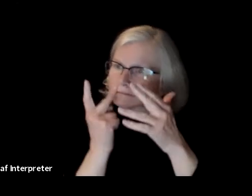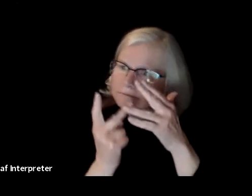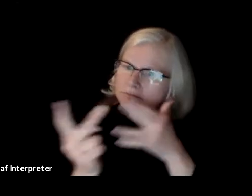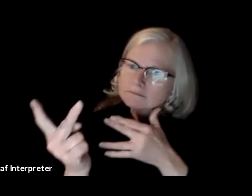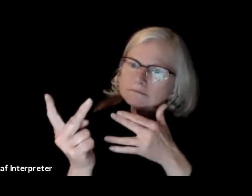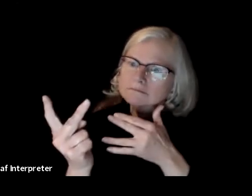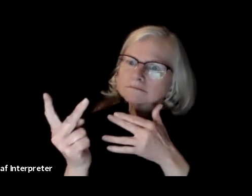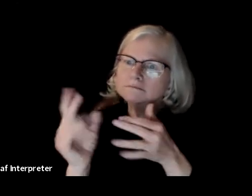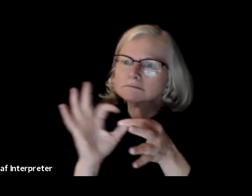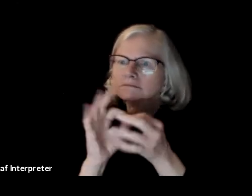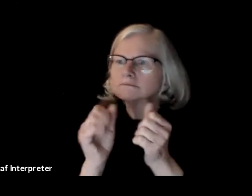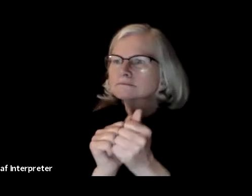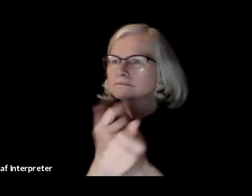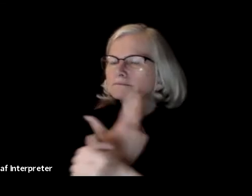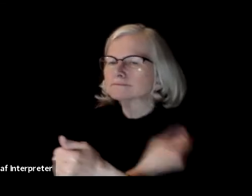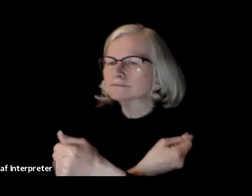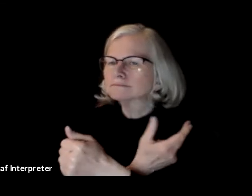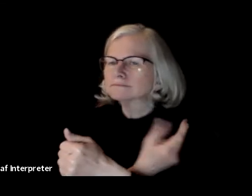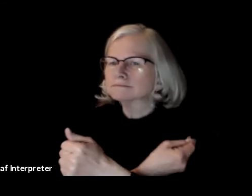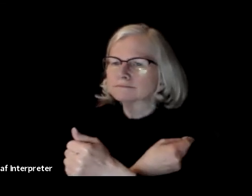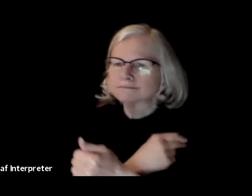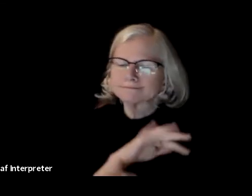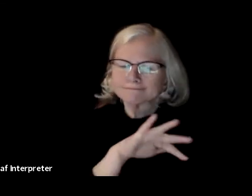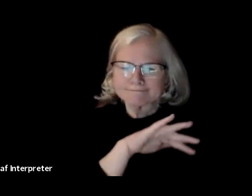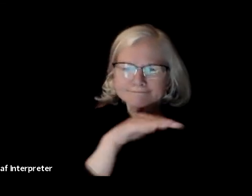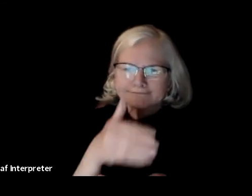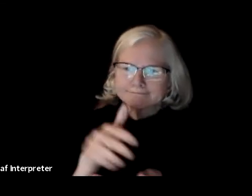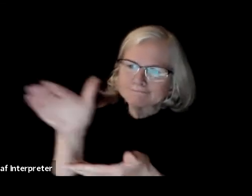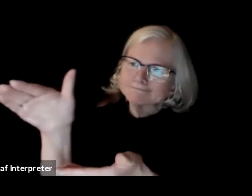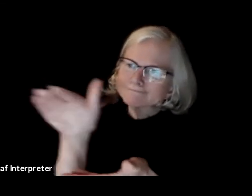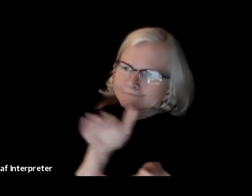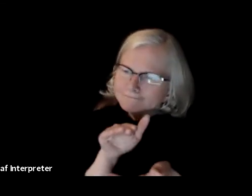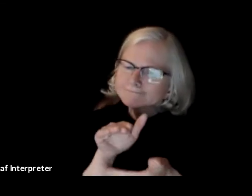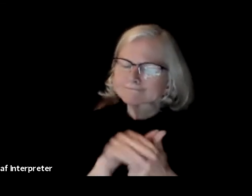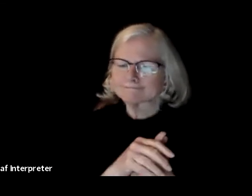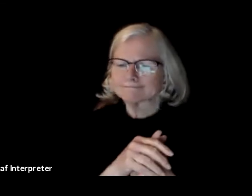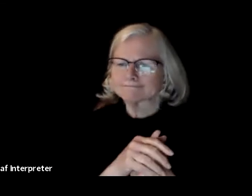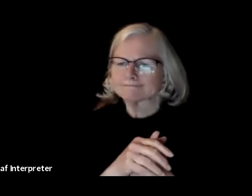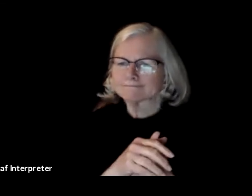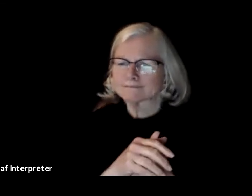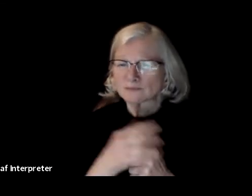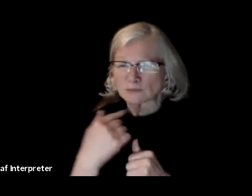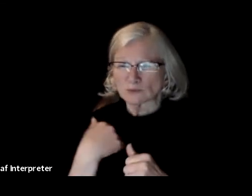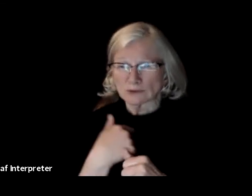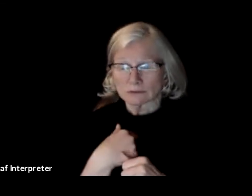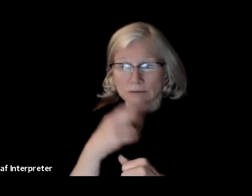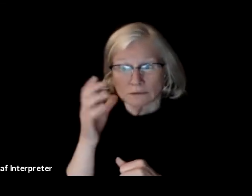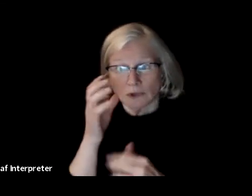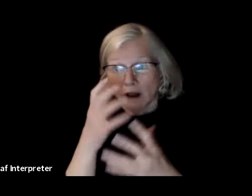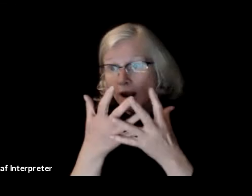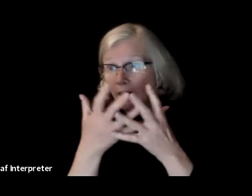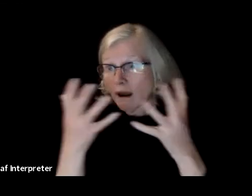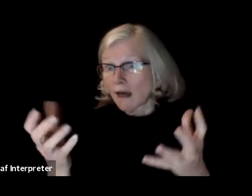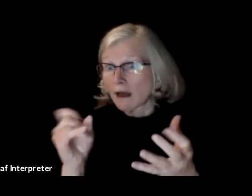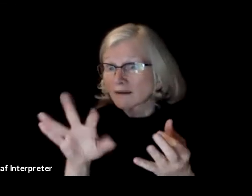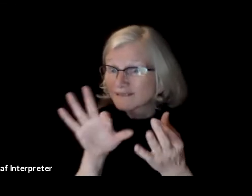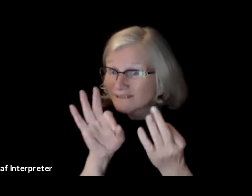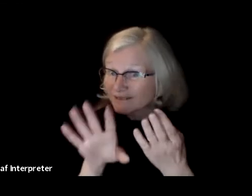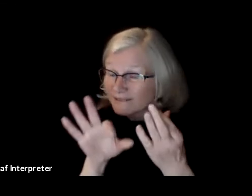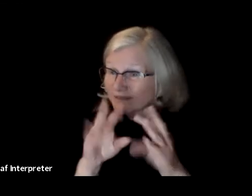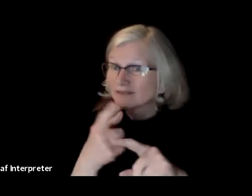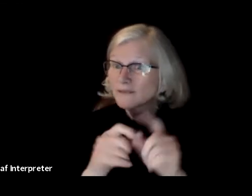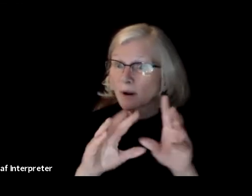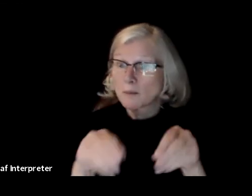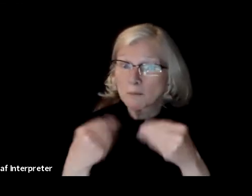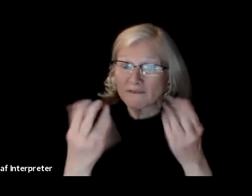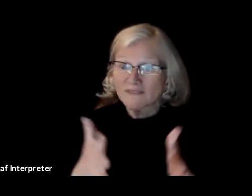vaccine supply. But also, we've heard a lot of feedback, quite honestly, from providers around the state, whether that's local public